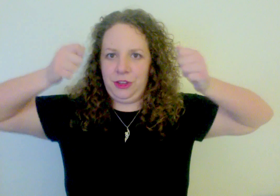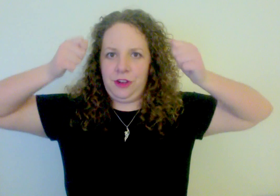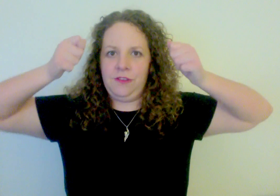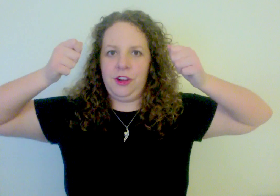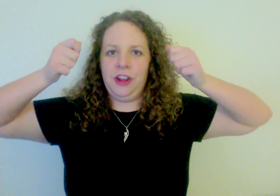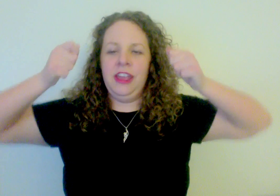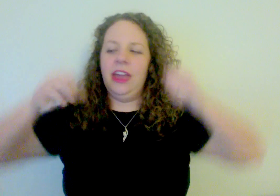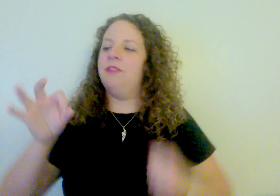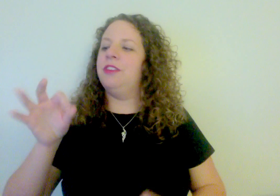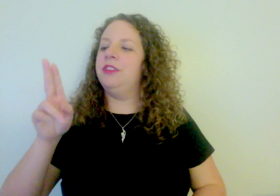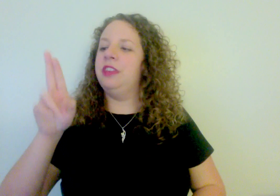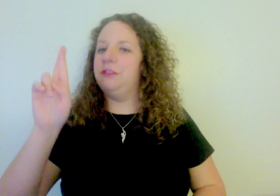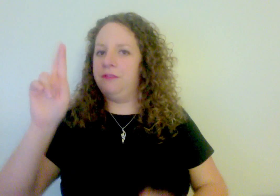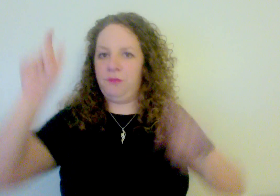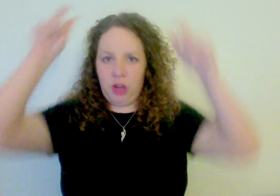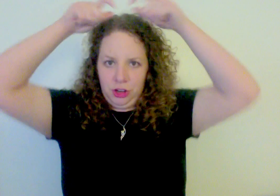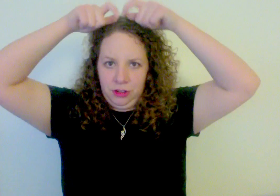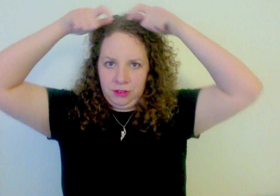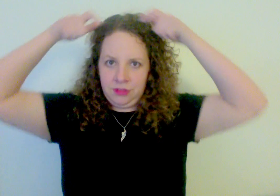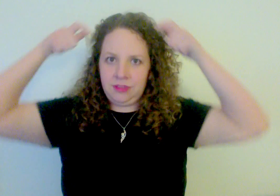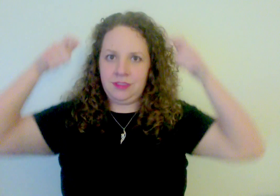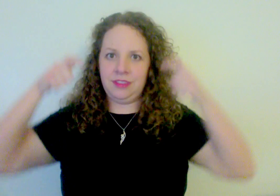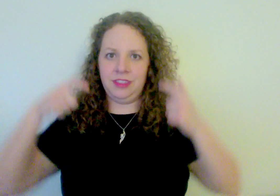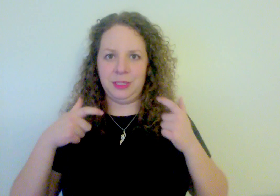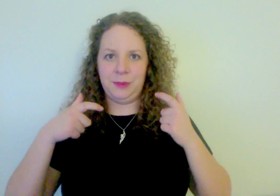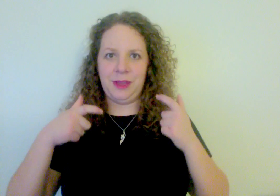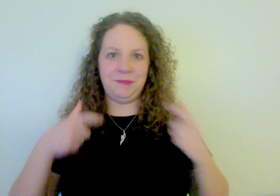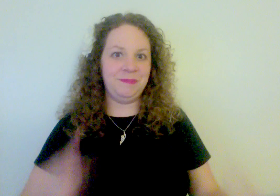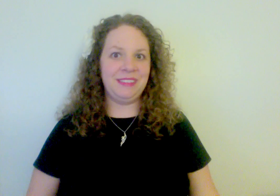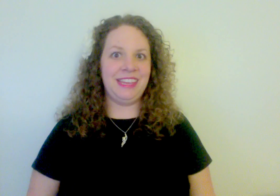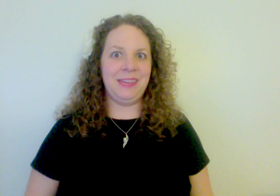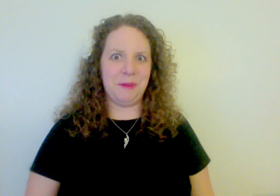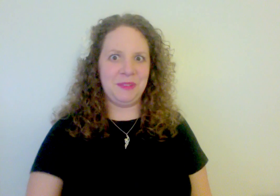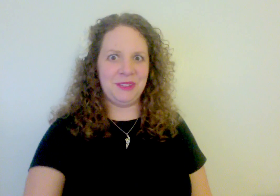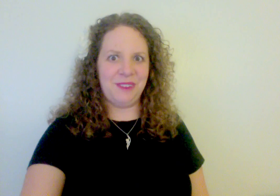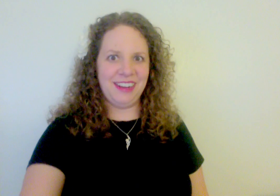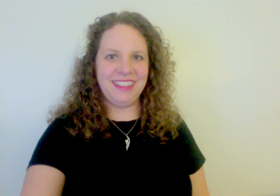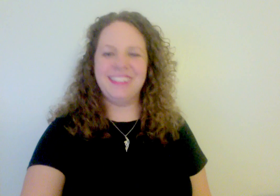over, and then the fur this way. Keep up the good work.